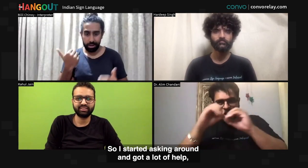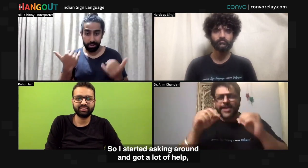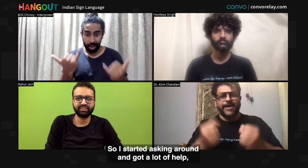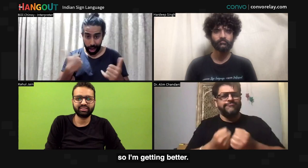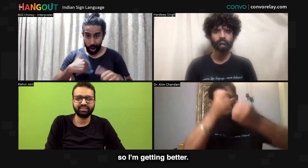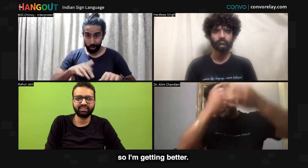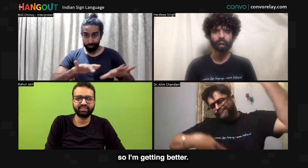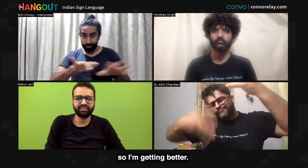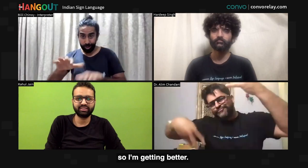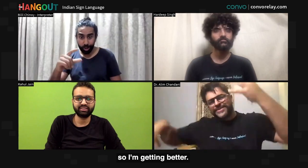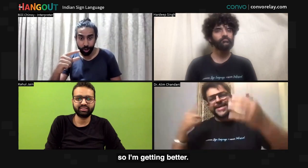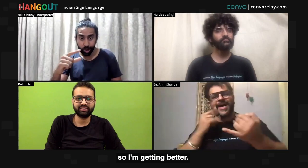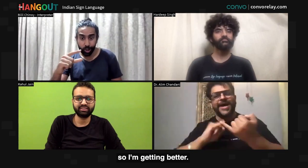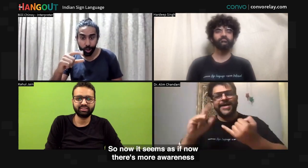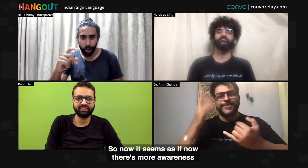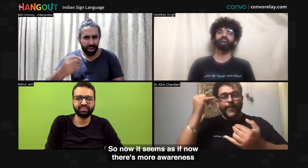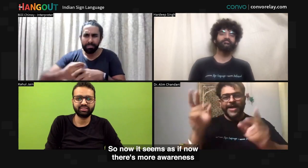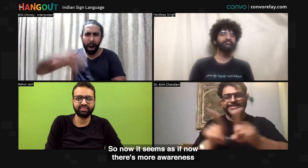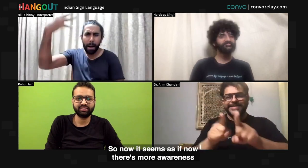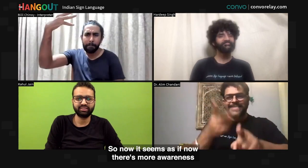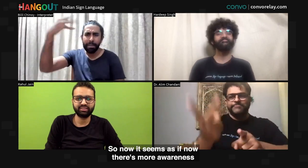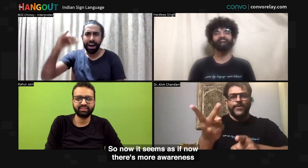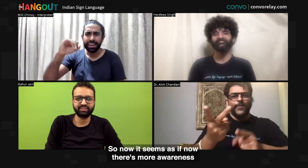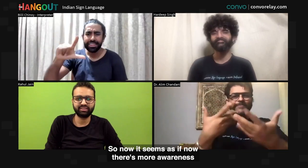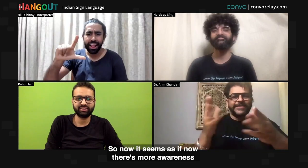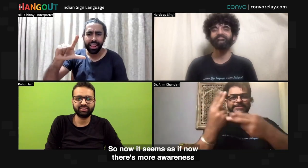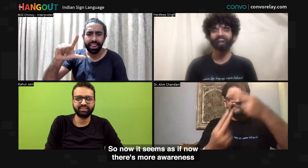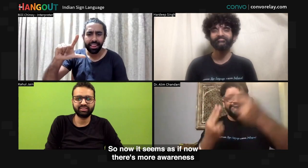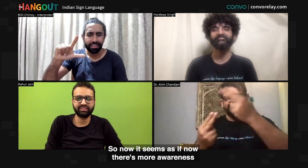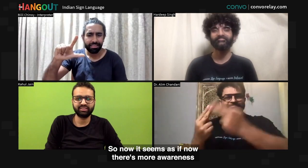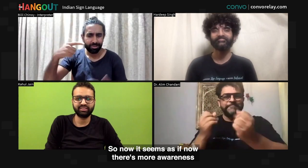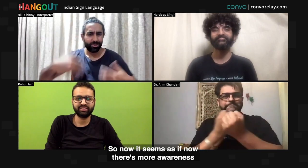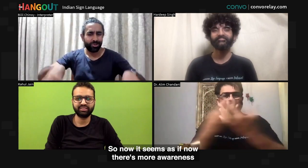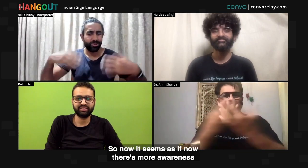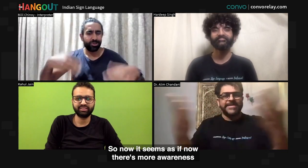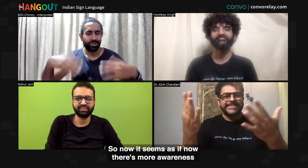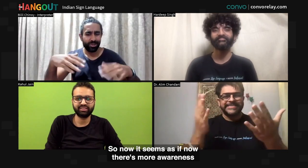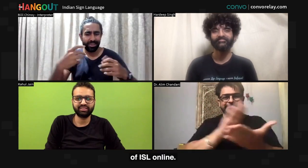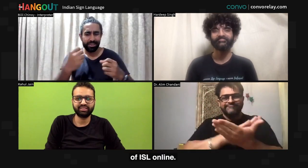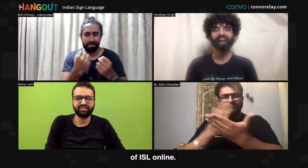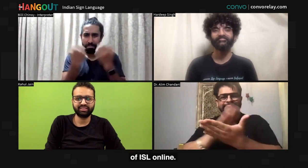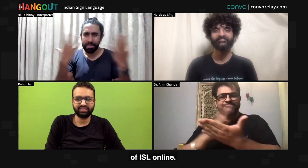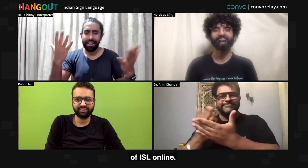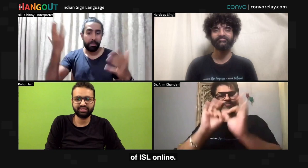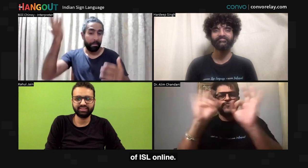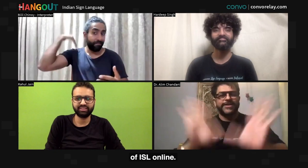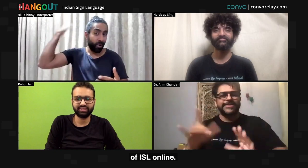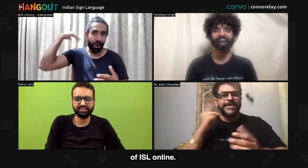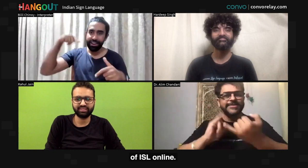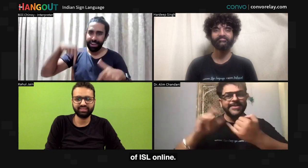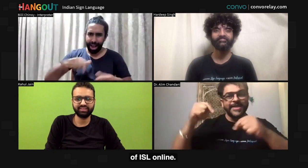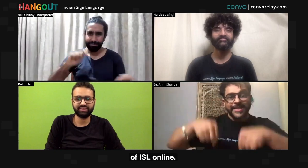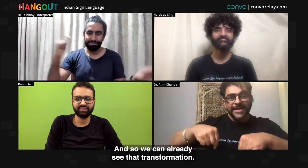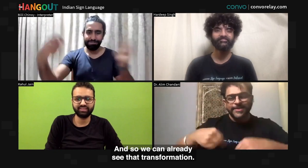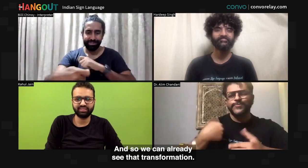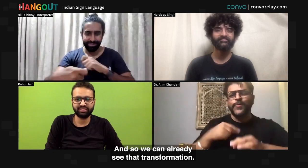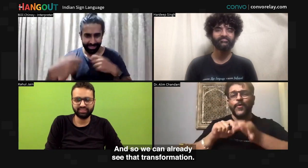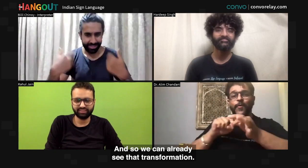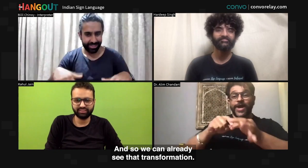lot of help. And so, I'm getting better. So, now it seems as if now there's more awareness of ISL online. And so, we can already